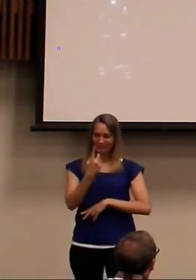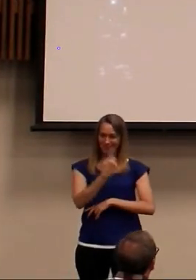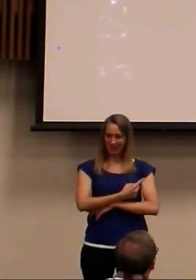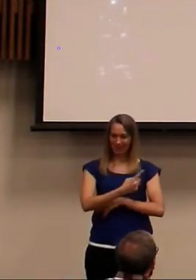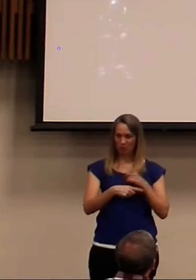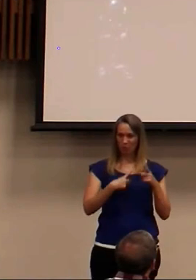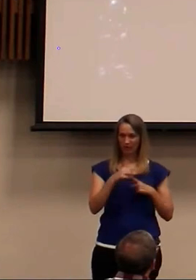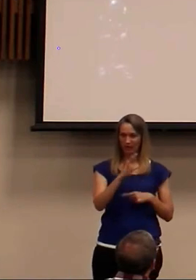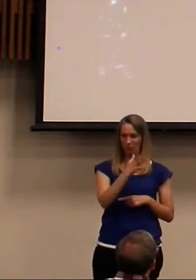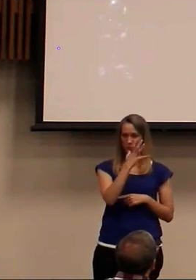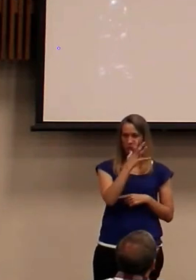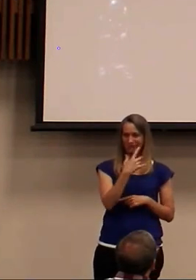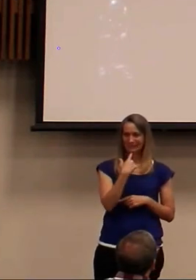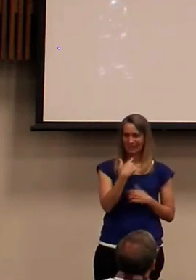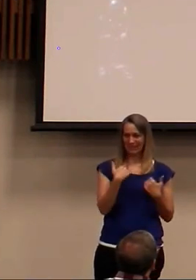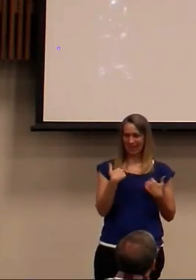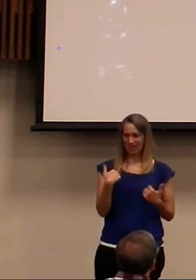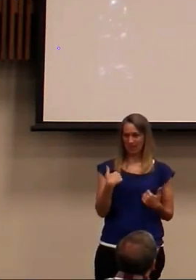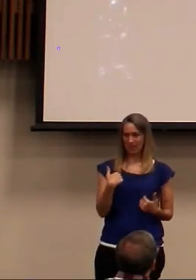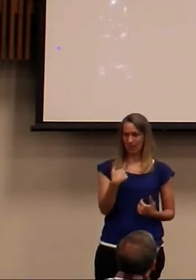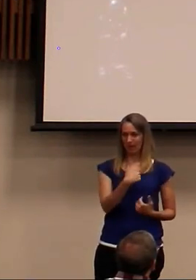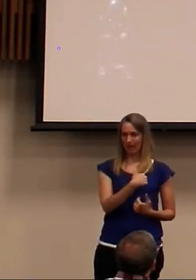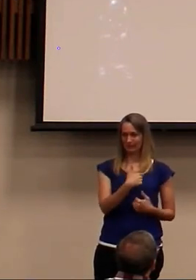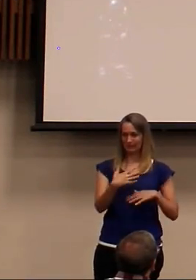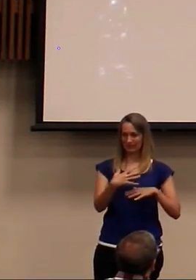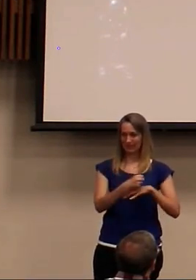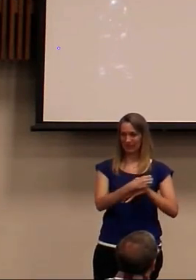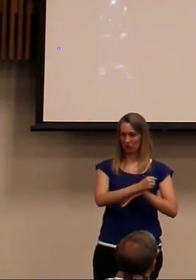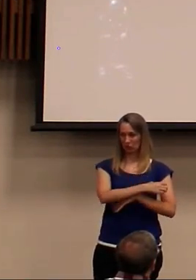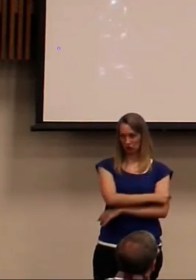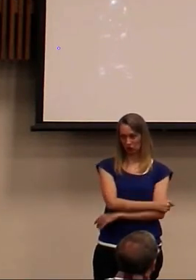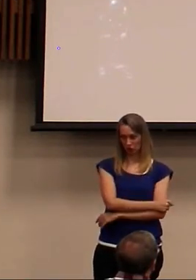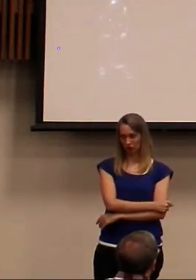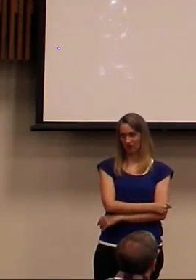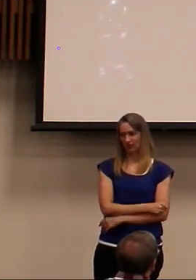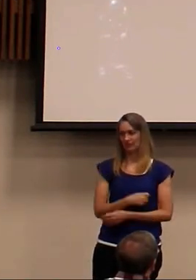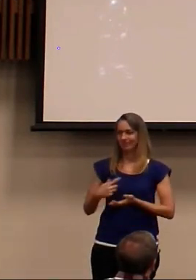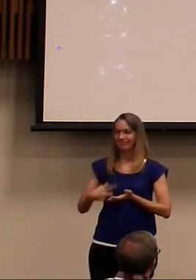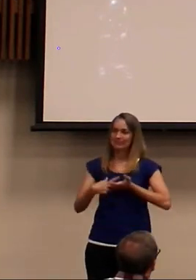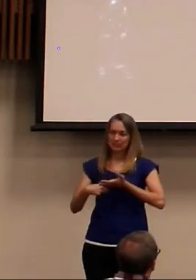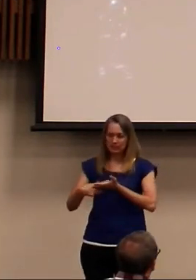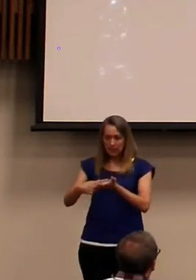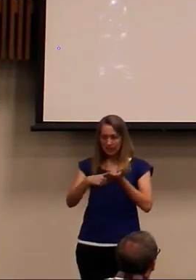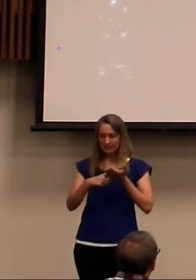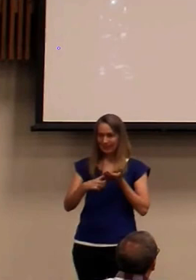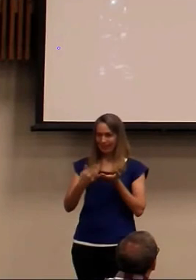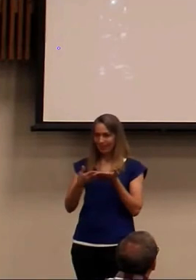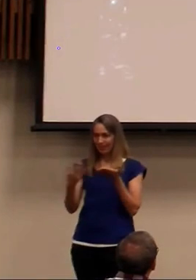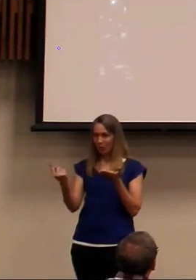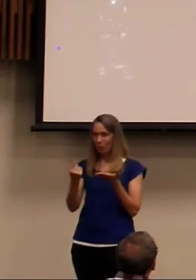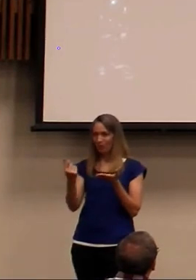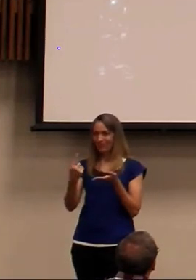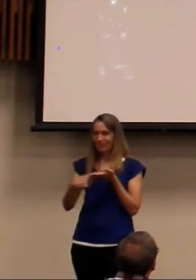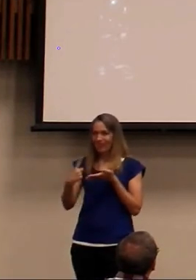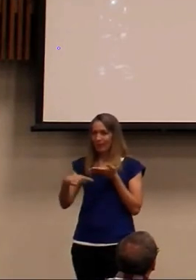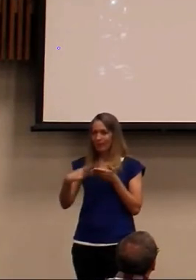about all these things that guys only talk about when we get away from everything else.